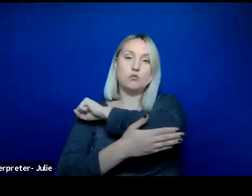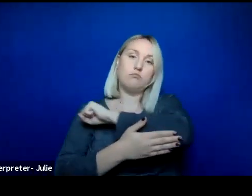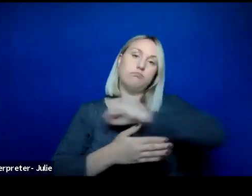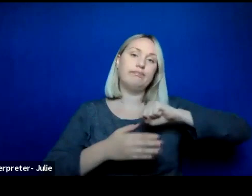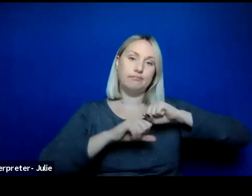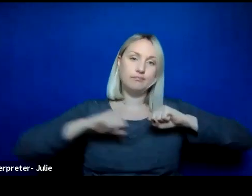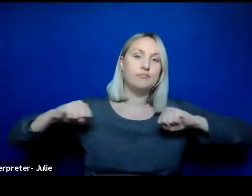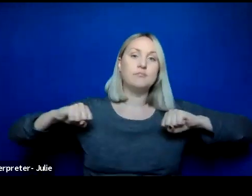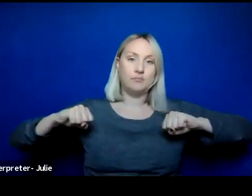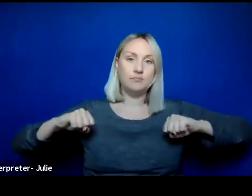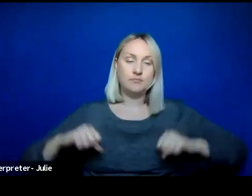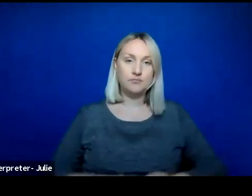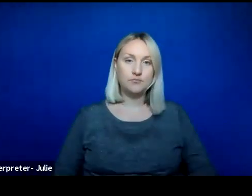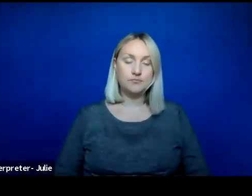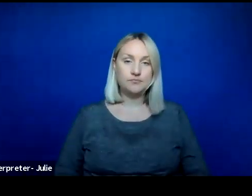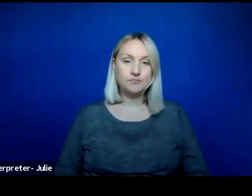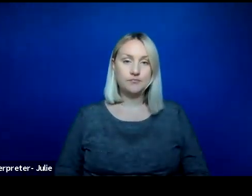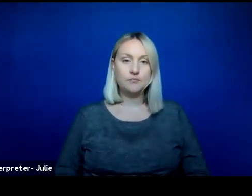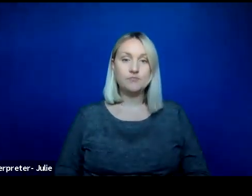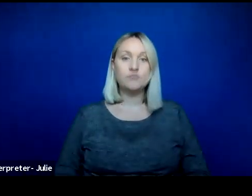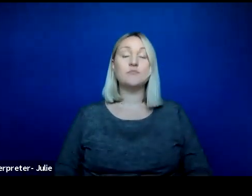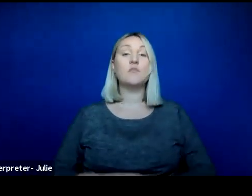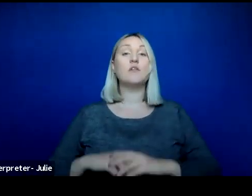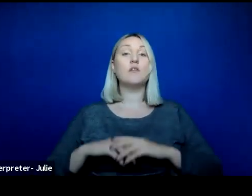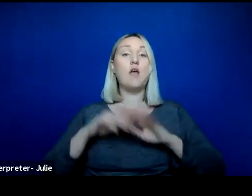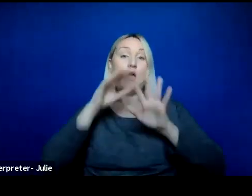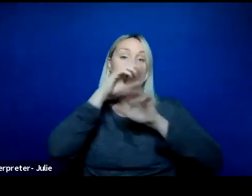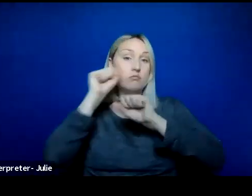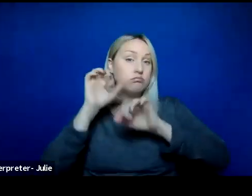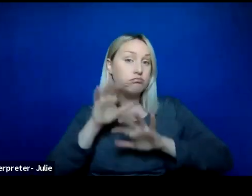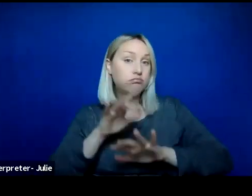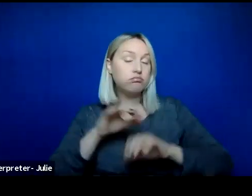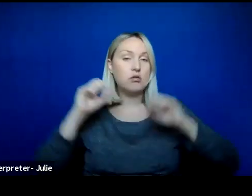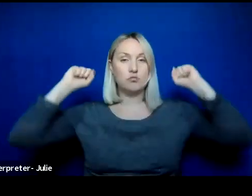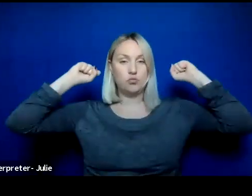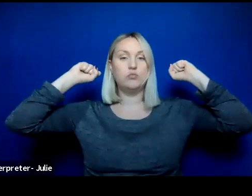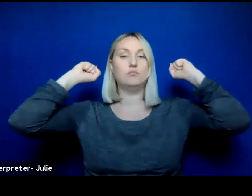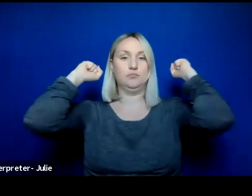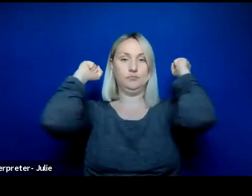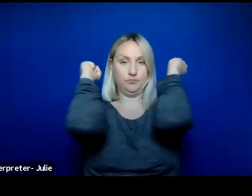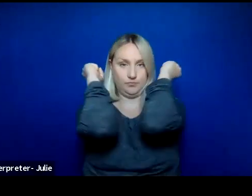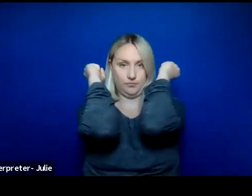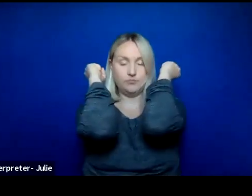another. As you exhale, hug the elbows closer together.